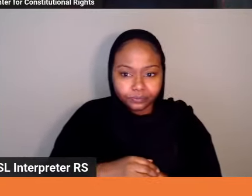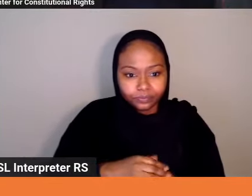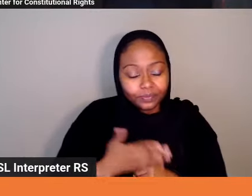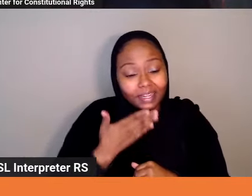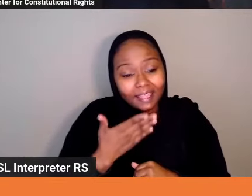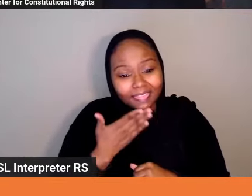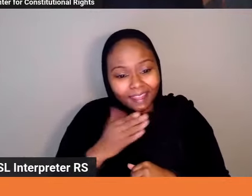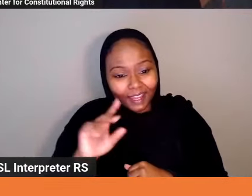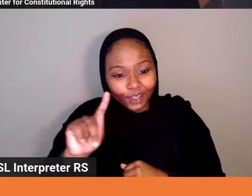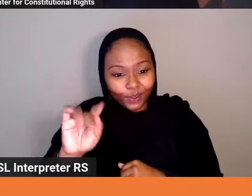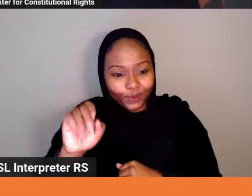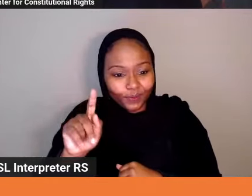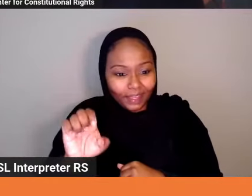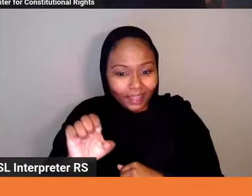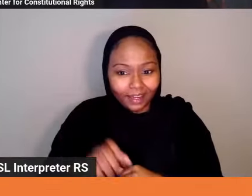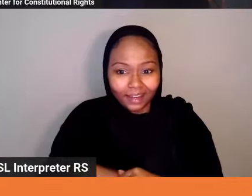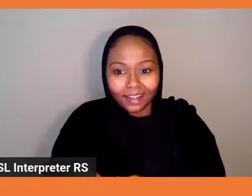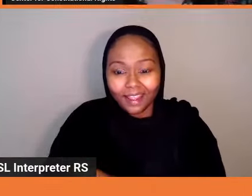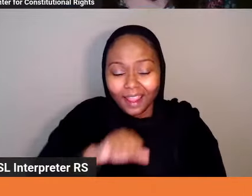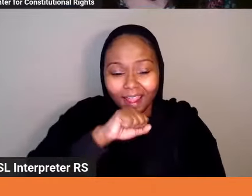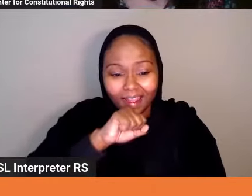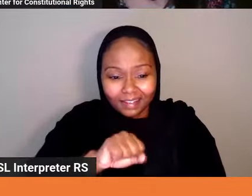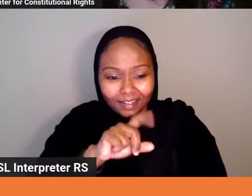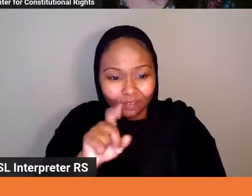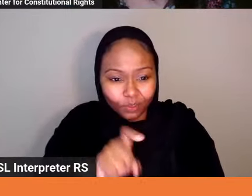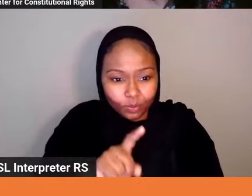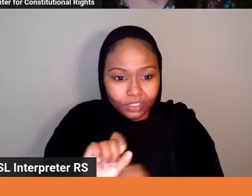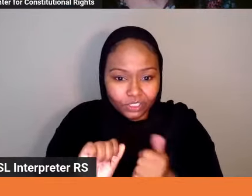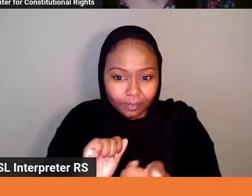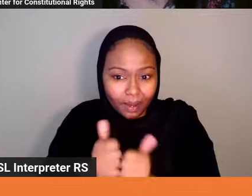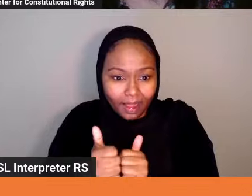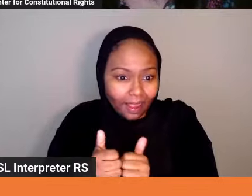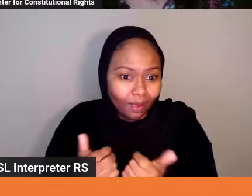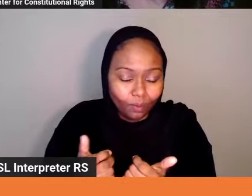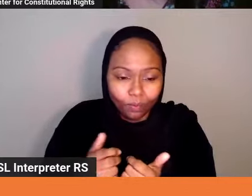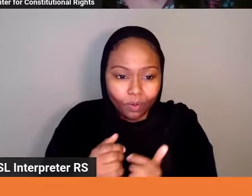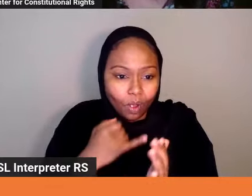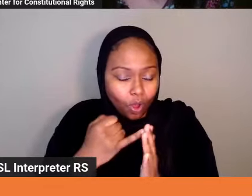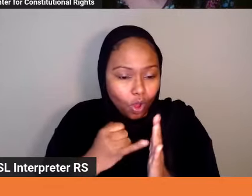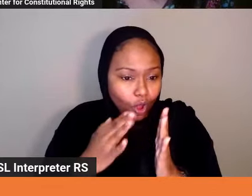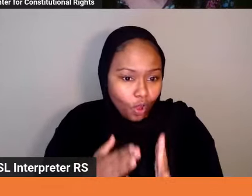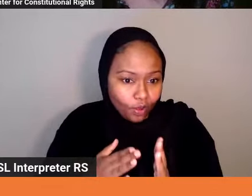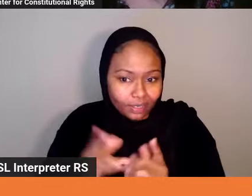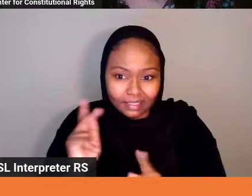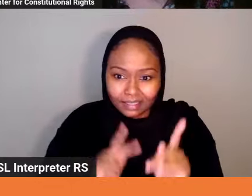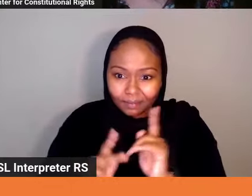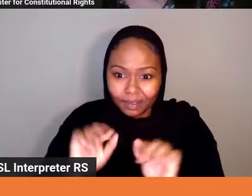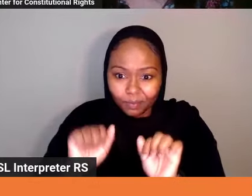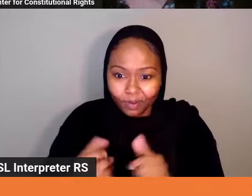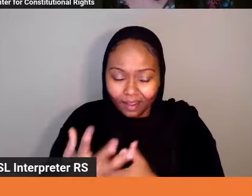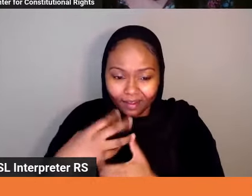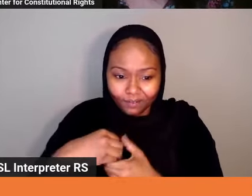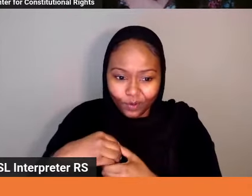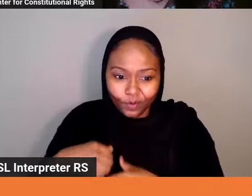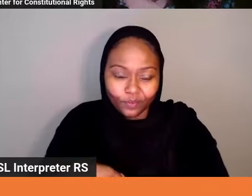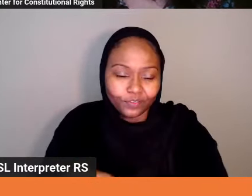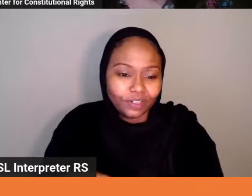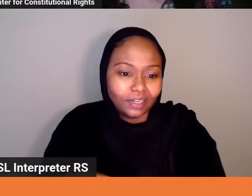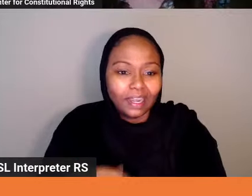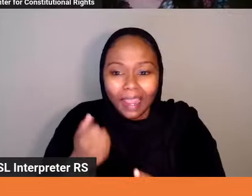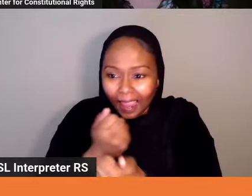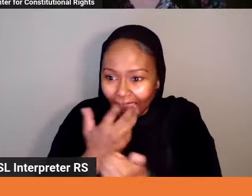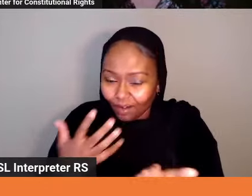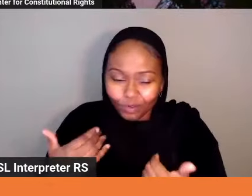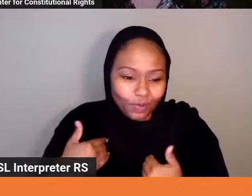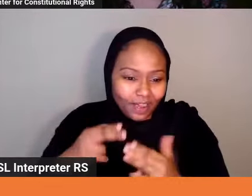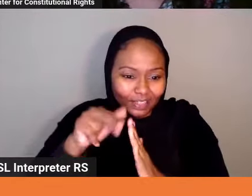Thanks so much, Katie. And I do love the question about how artists and people can get involved. Everybody has a role to play.